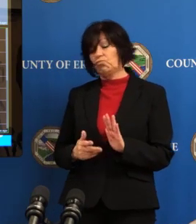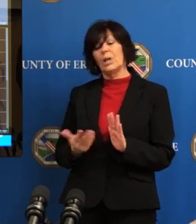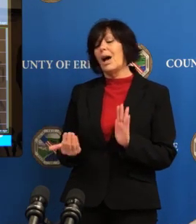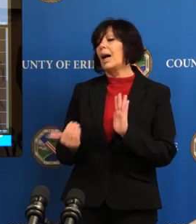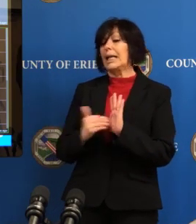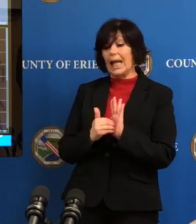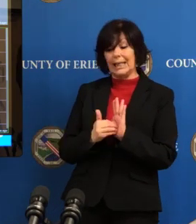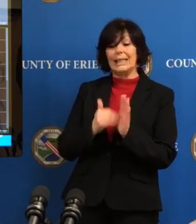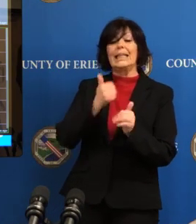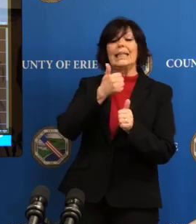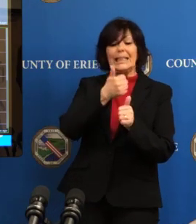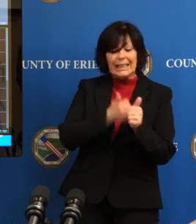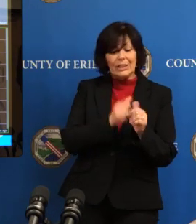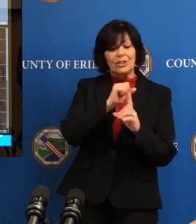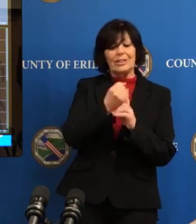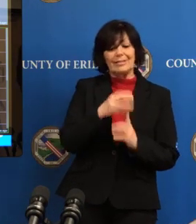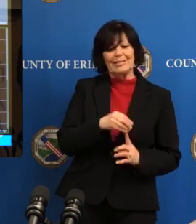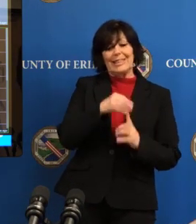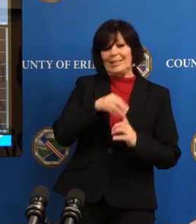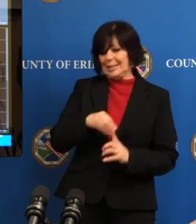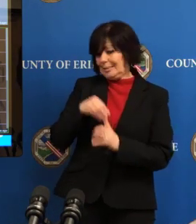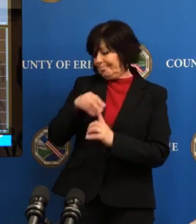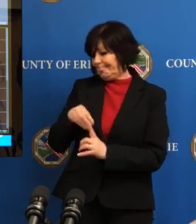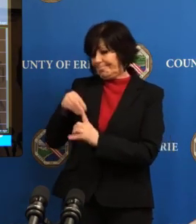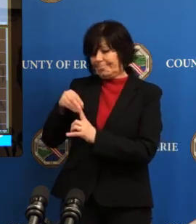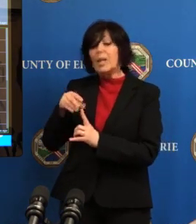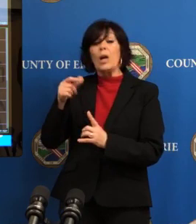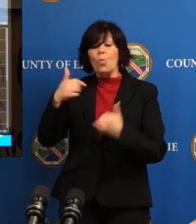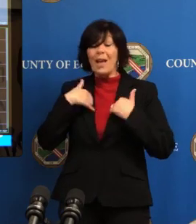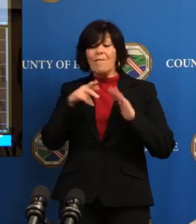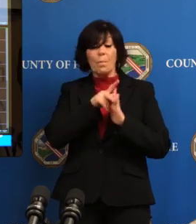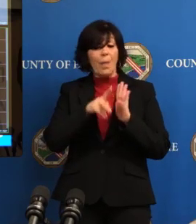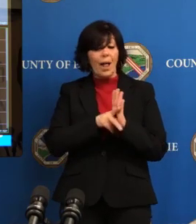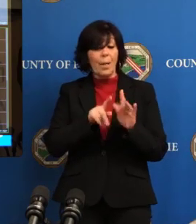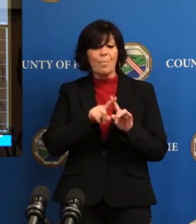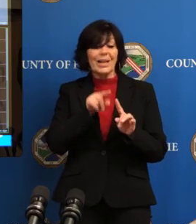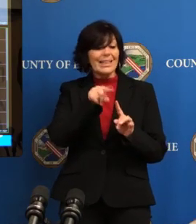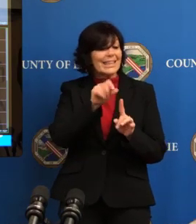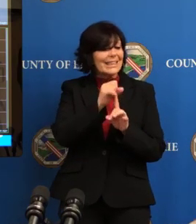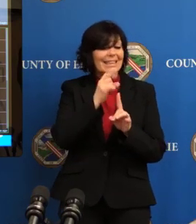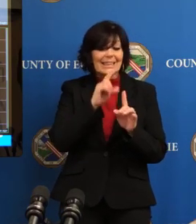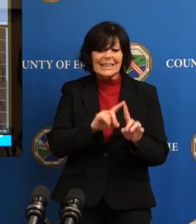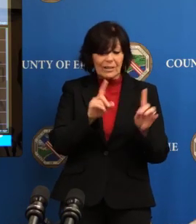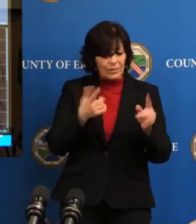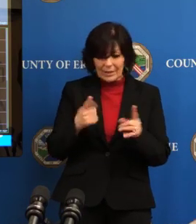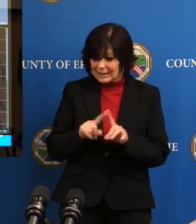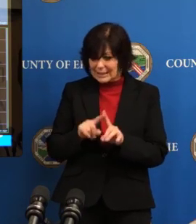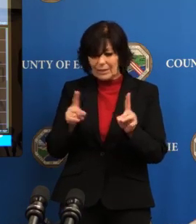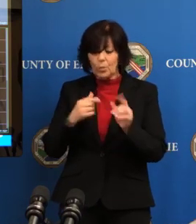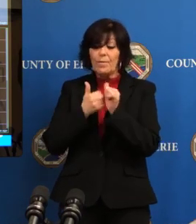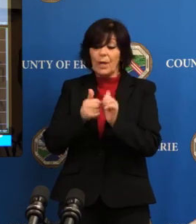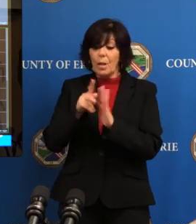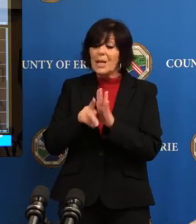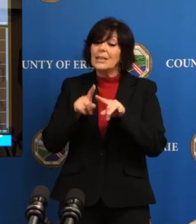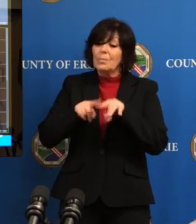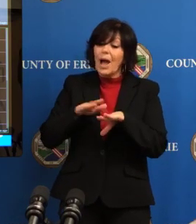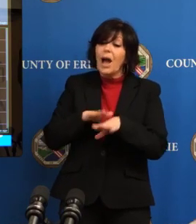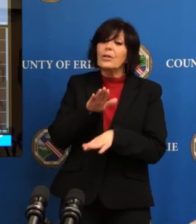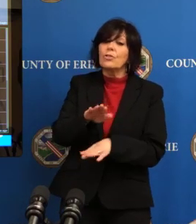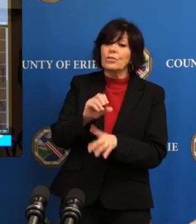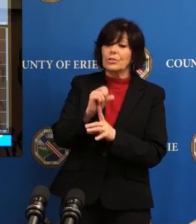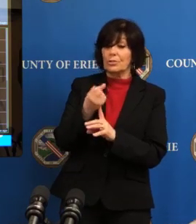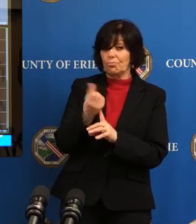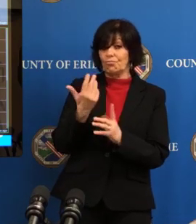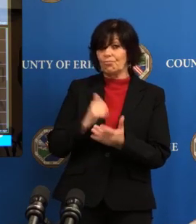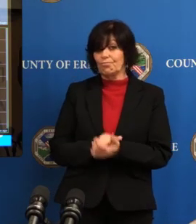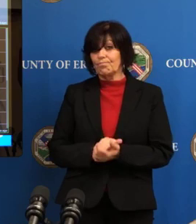Again, we take each at a case-by-case basis, and there are policies, but every case is different, and we follow those policies depending on what the case is.